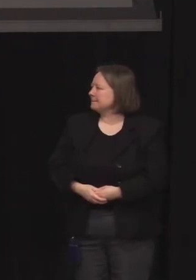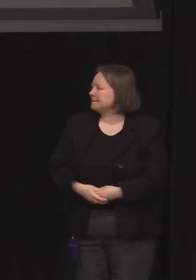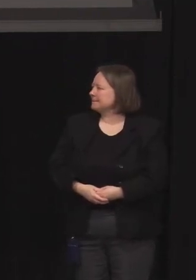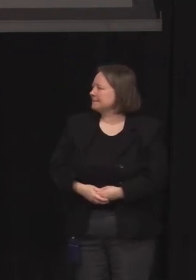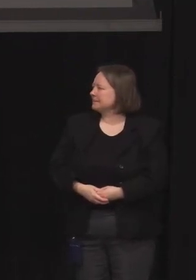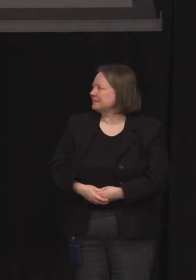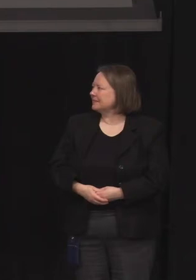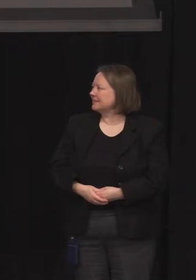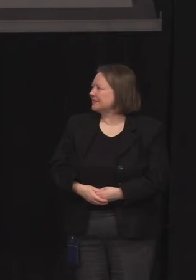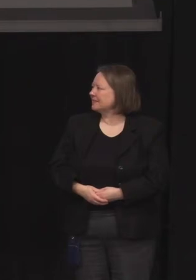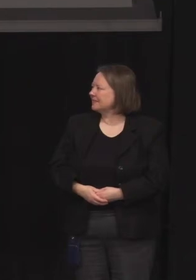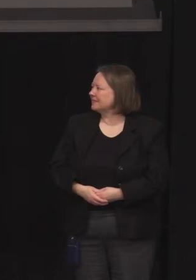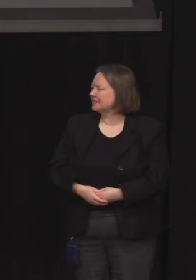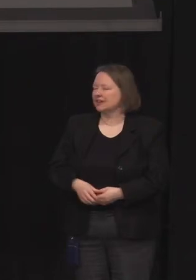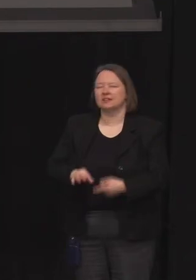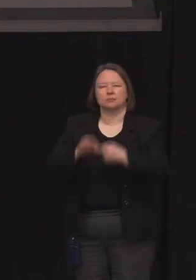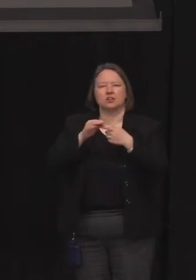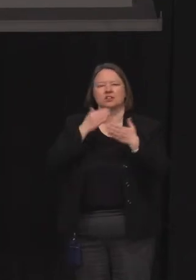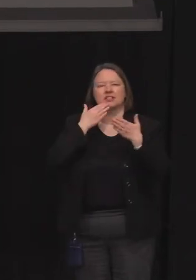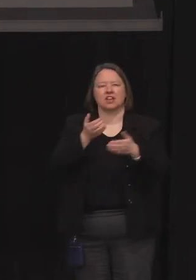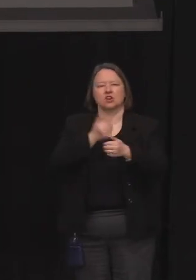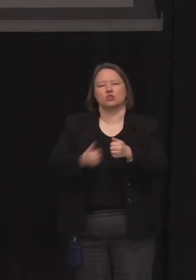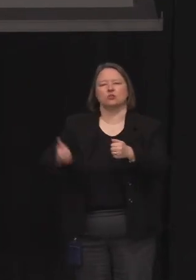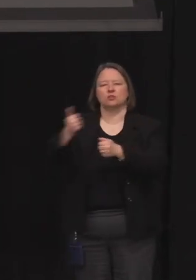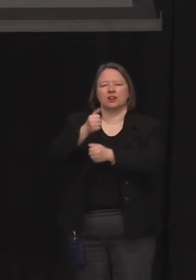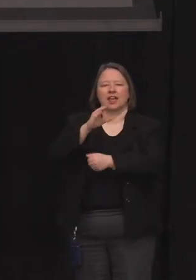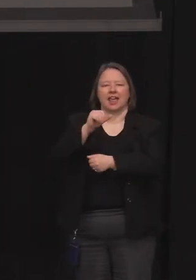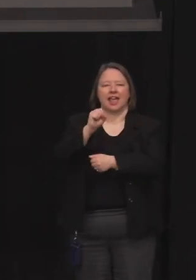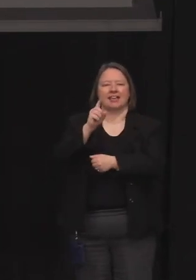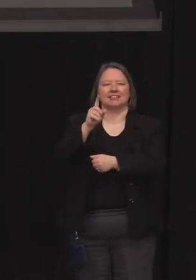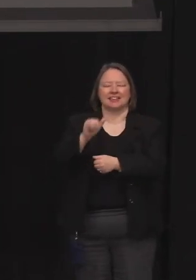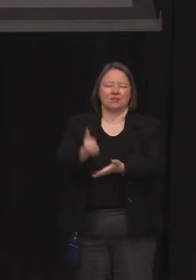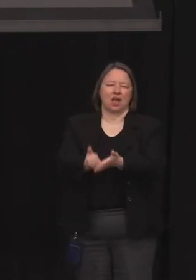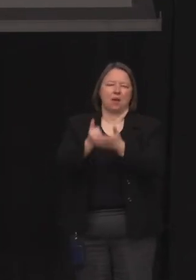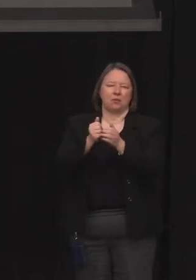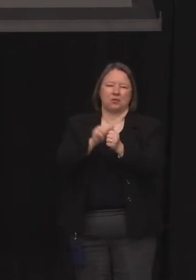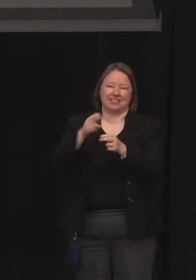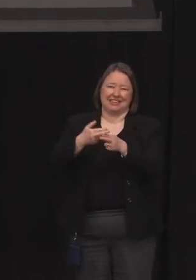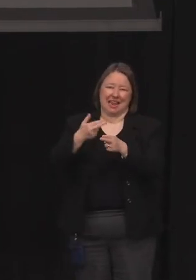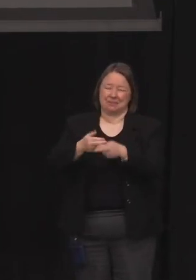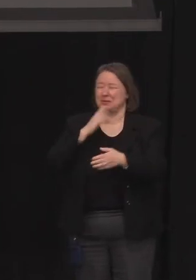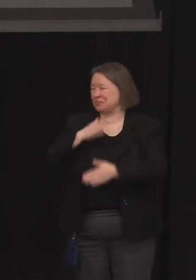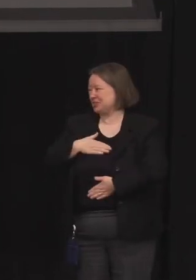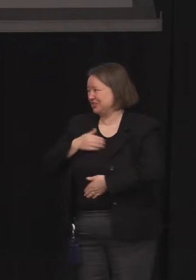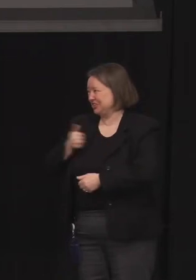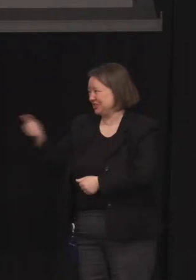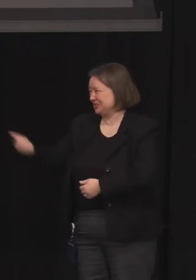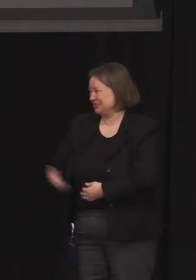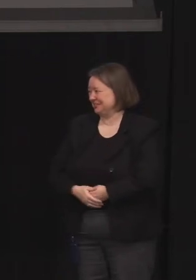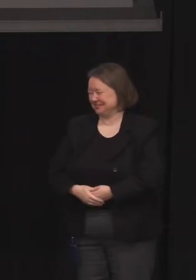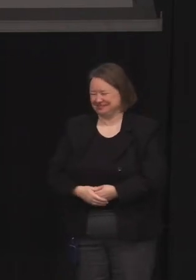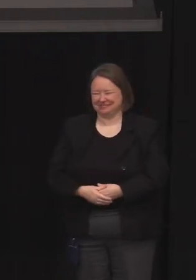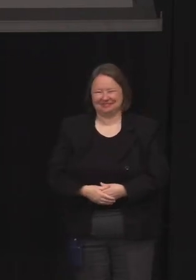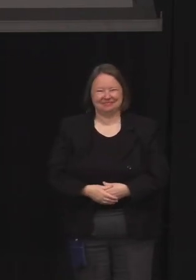And I want to give a special thanks to Superintendent Cassidy for helping me with those names. Appreciate you.